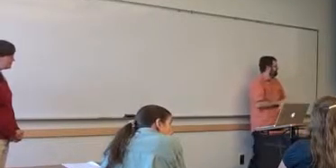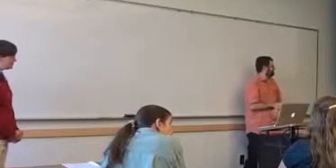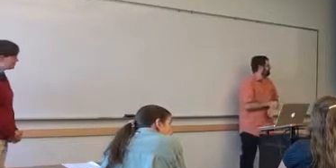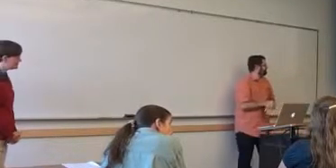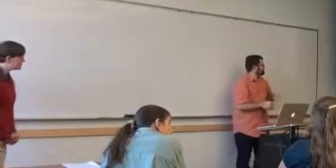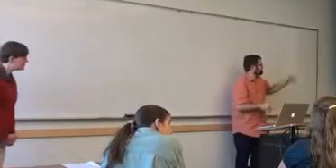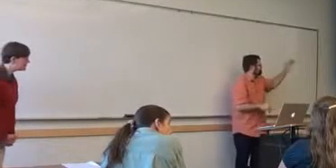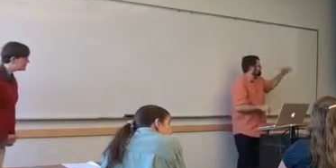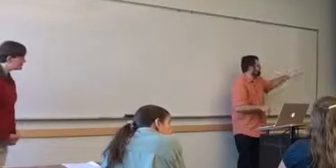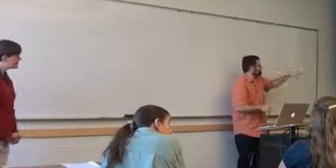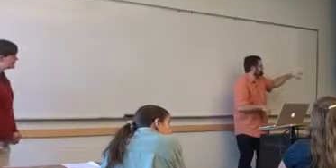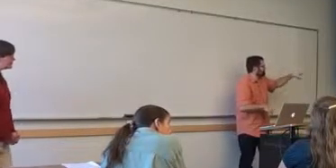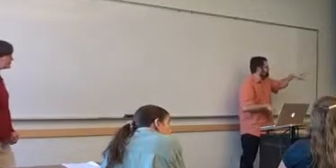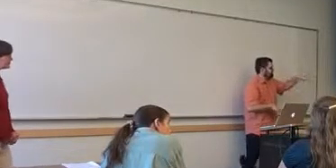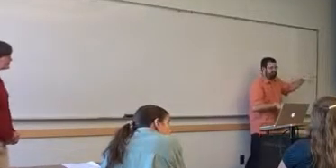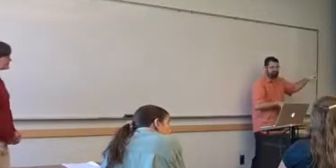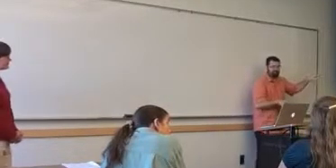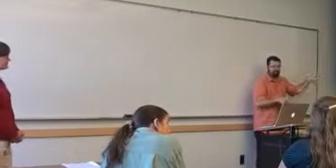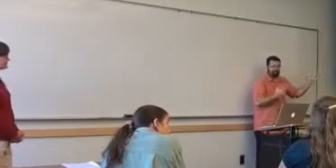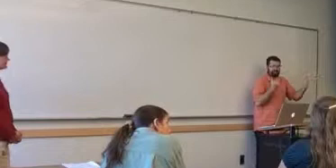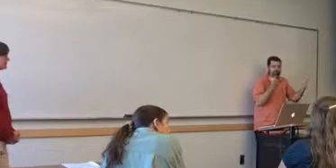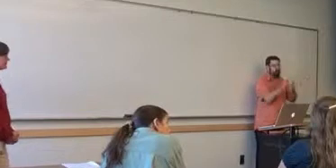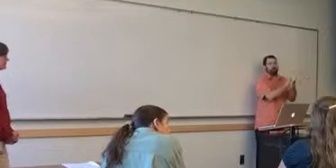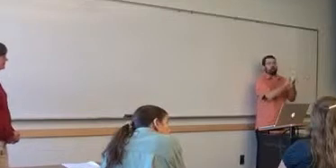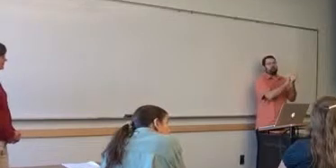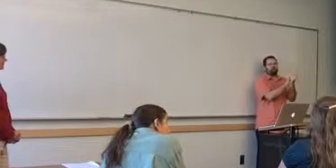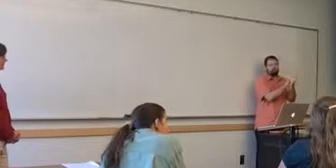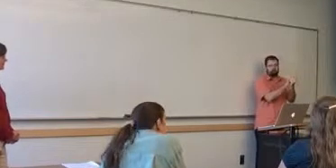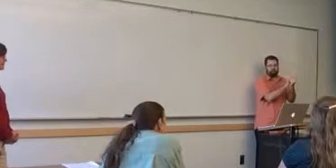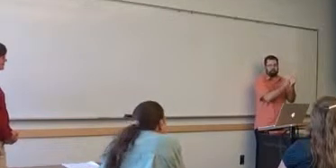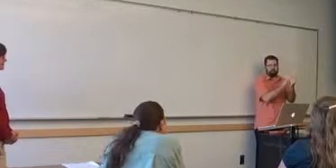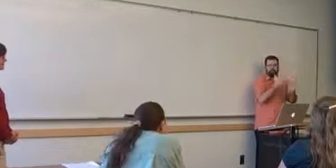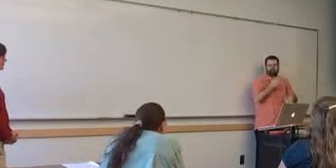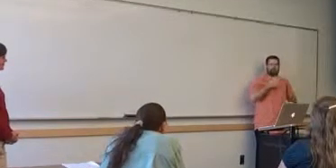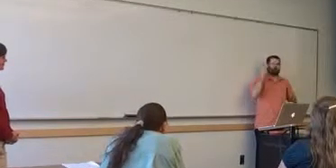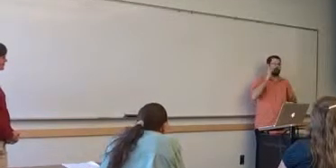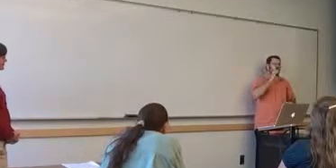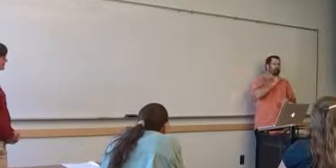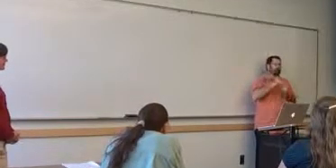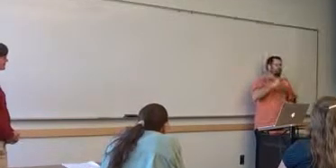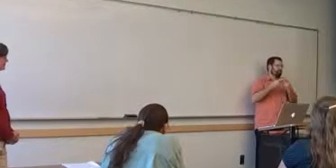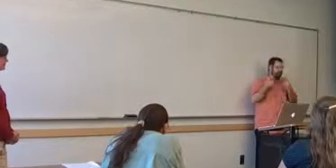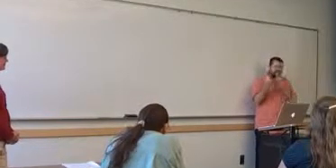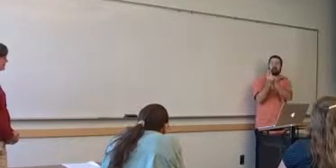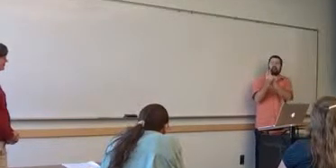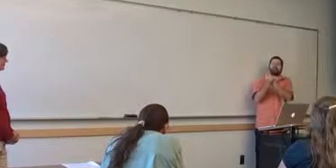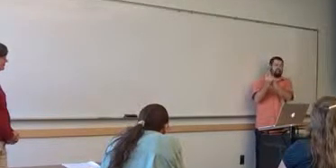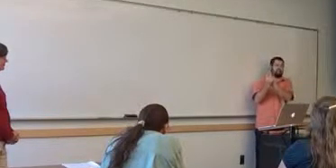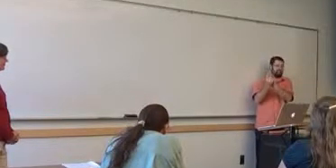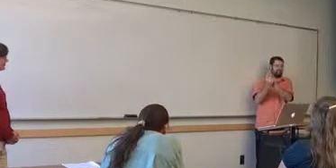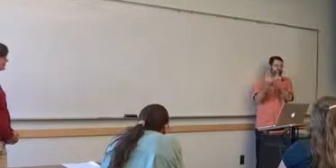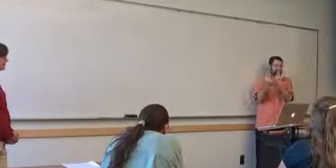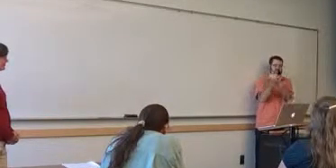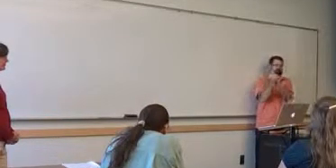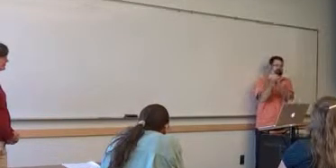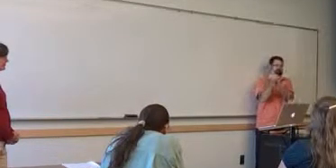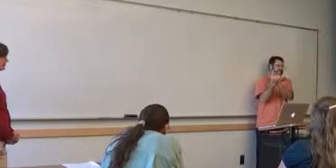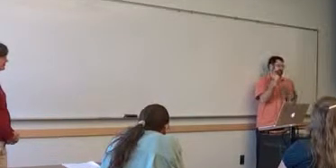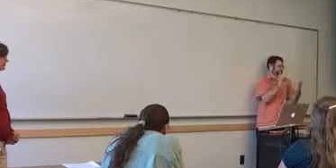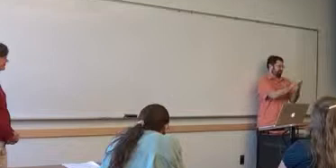you can alter that a little bit. She runs into an old friend. Oh, this is my old friend and I ran into her. Well, literally,